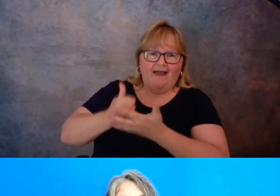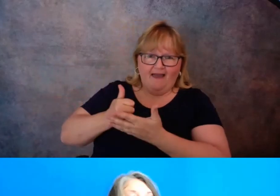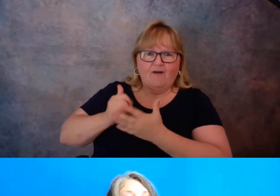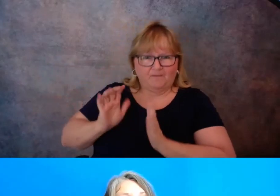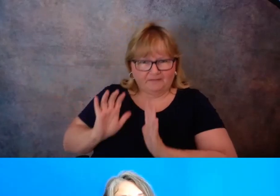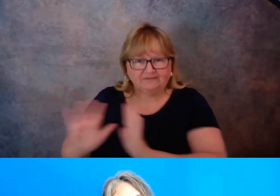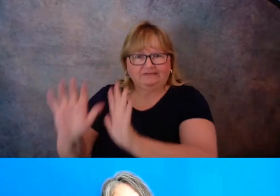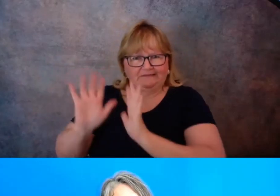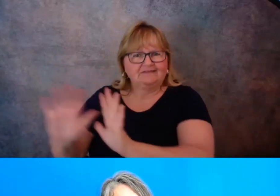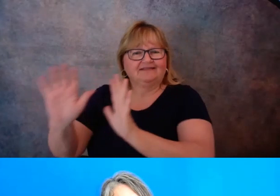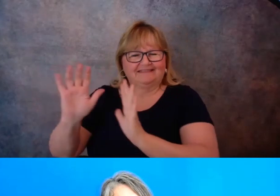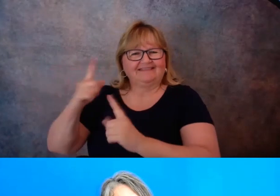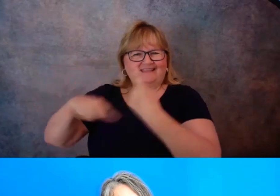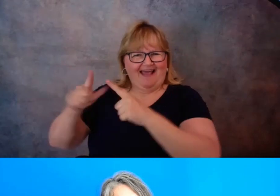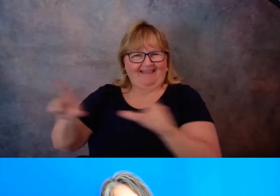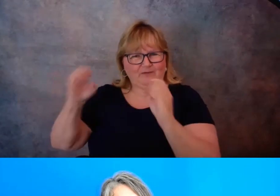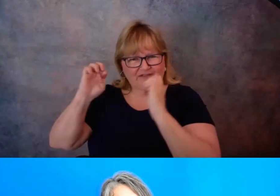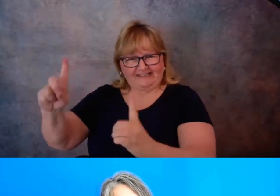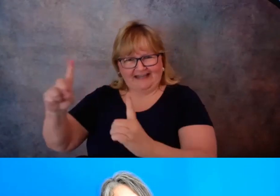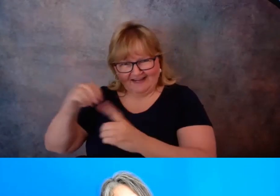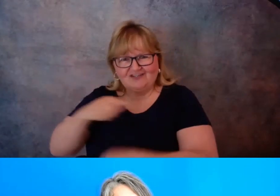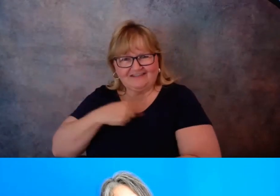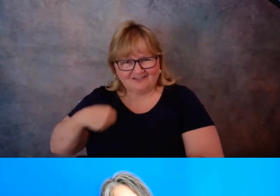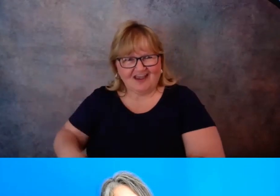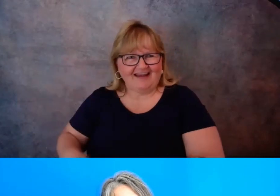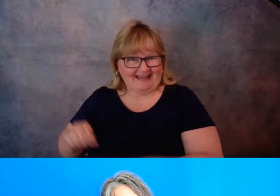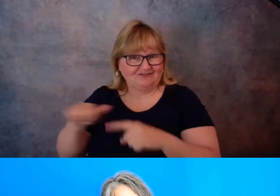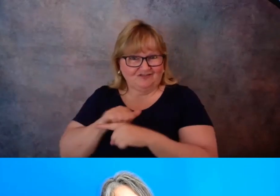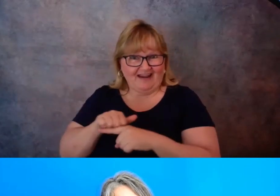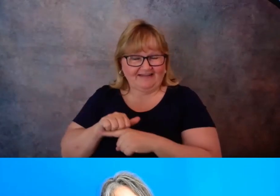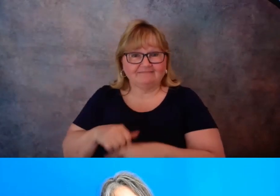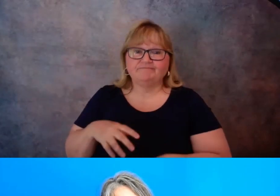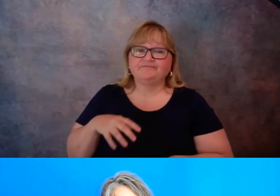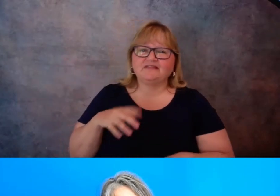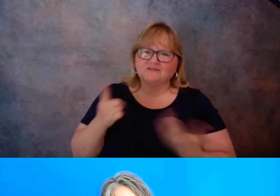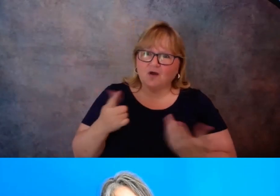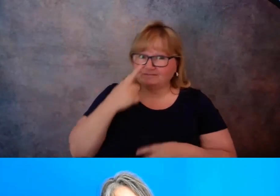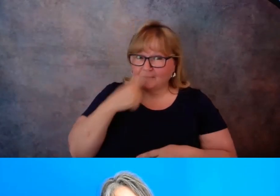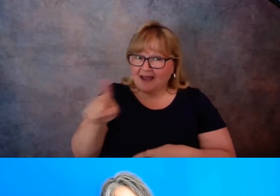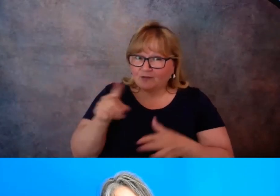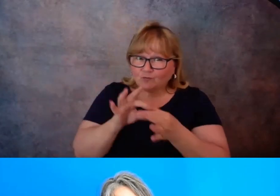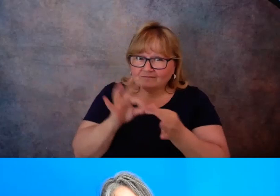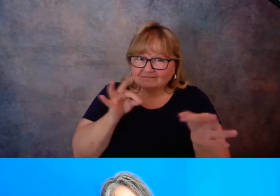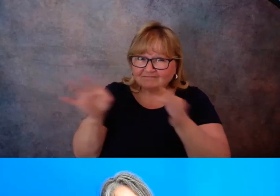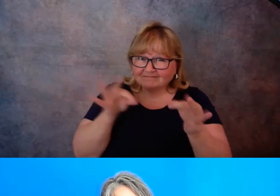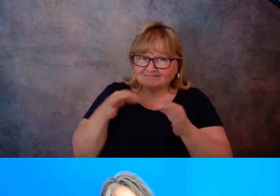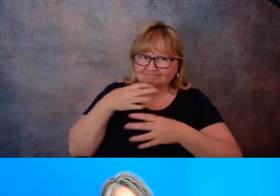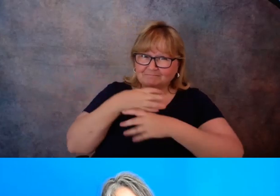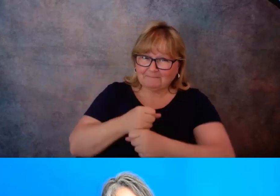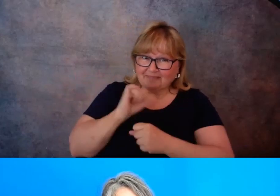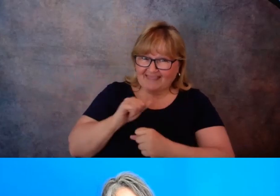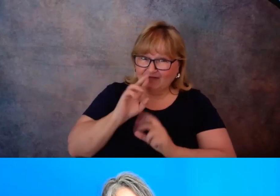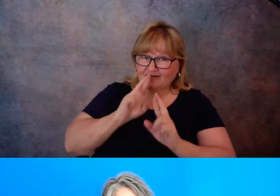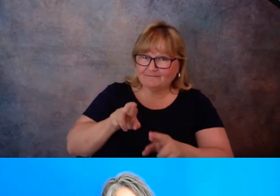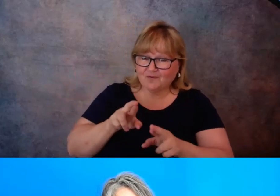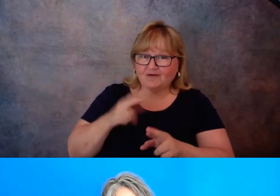Language education and training in China. And so could you share more about that specific report? Because that's something near and dear to the work that